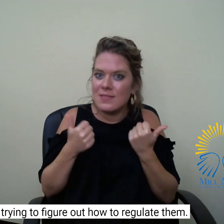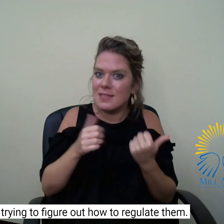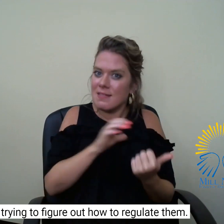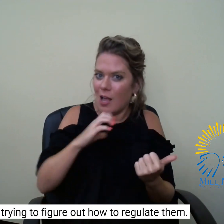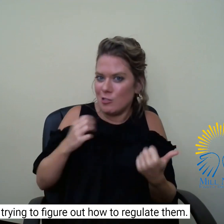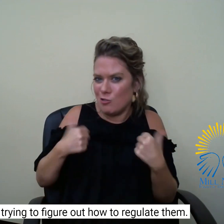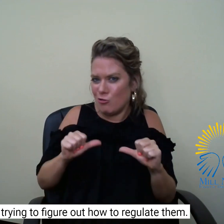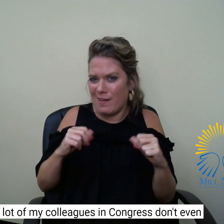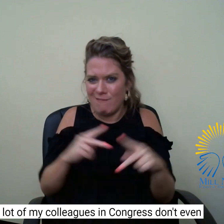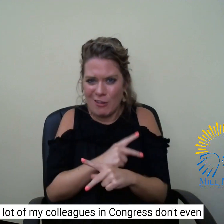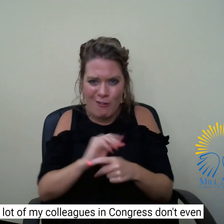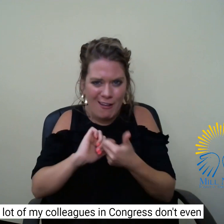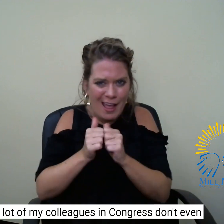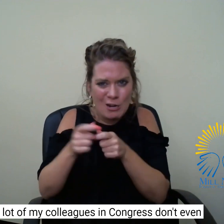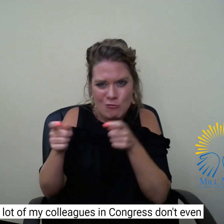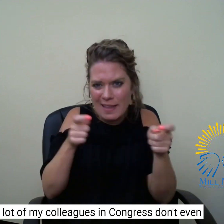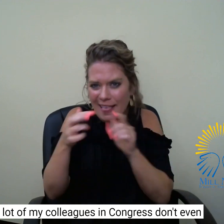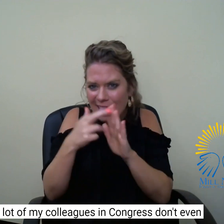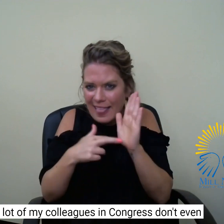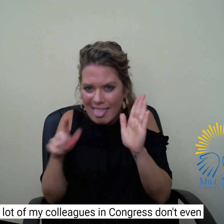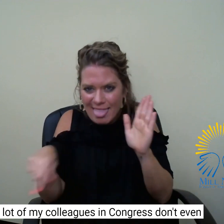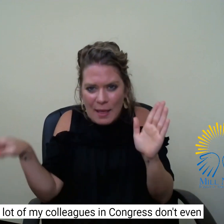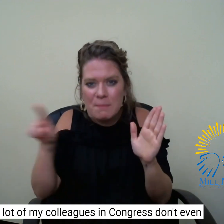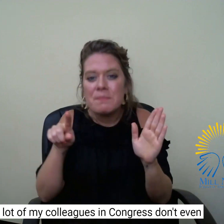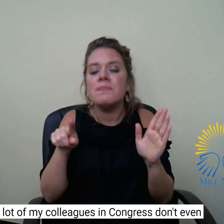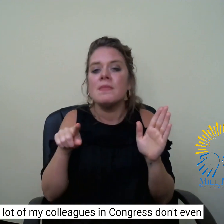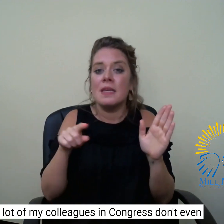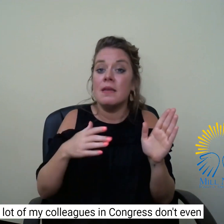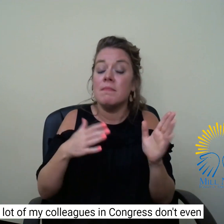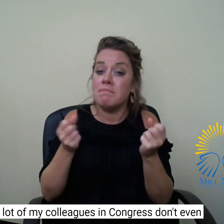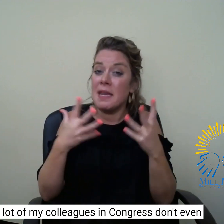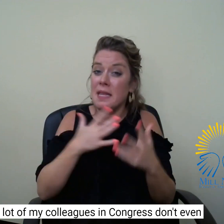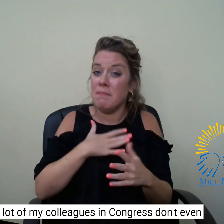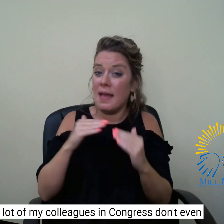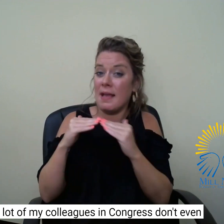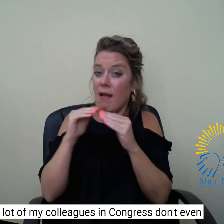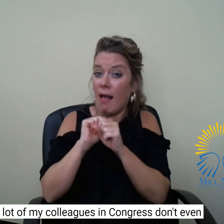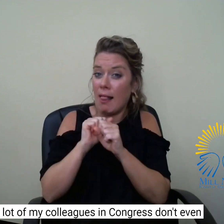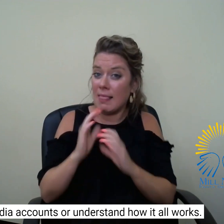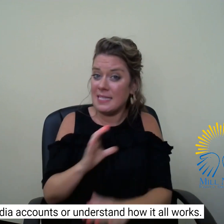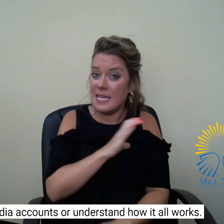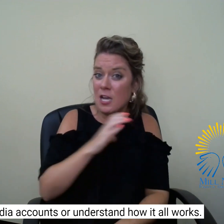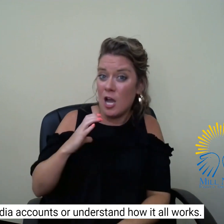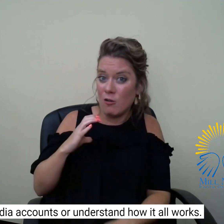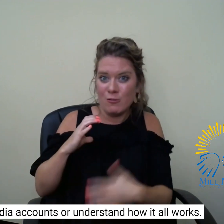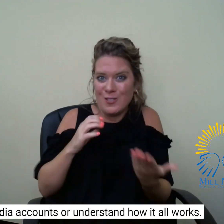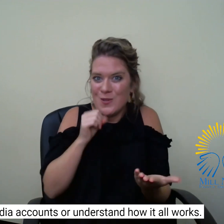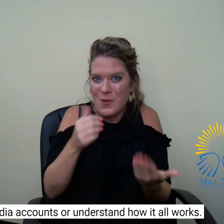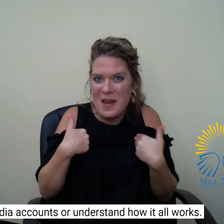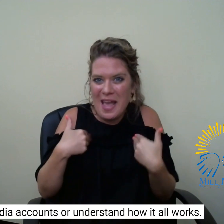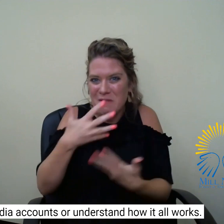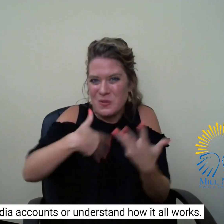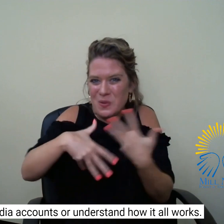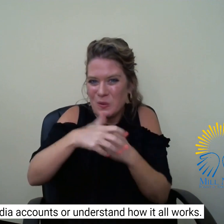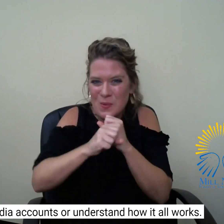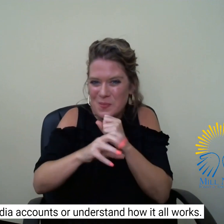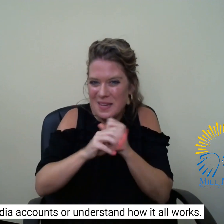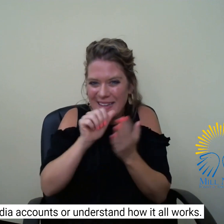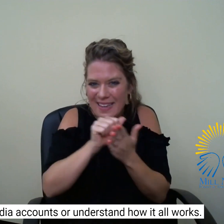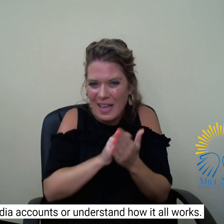them. And candidly, a lot of my colleagues in Congress don't even, have social media accounts or understand how it all